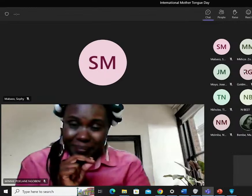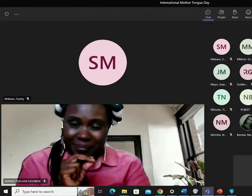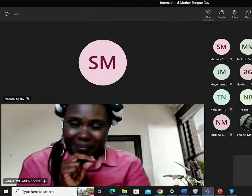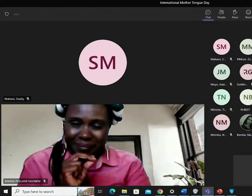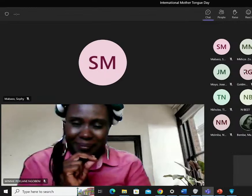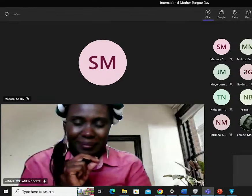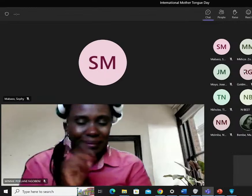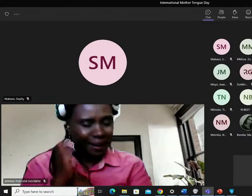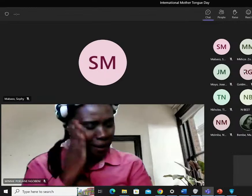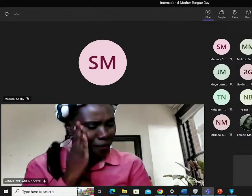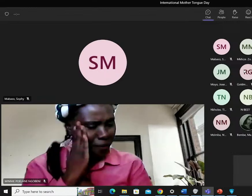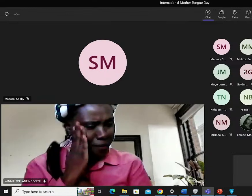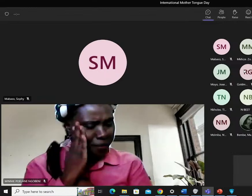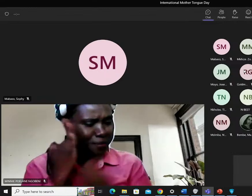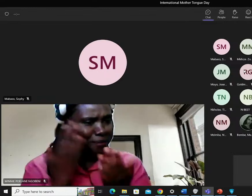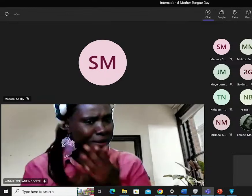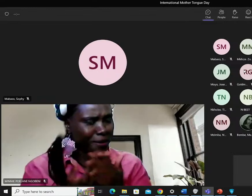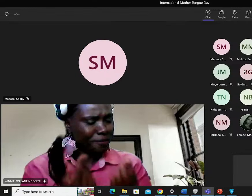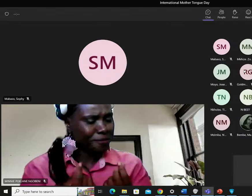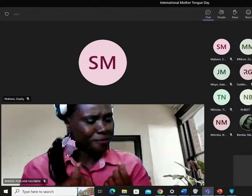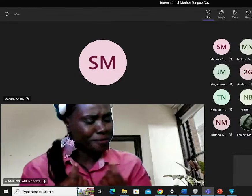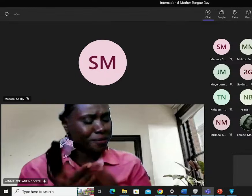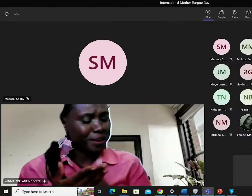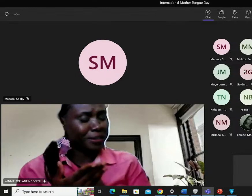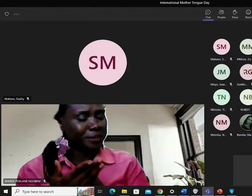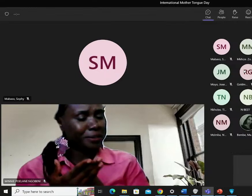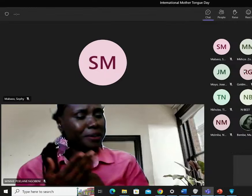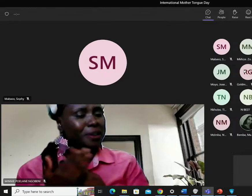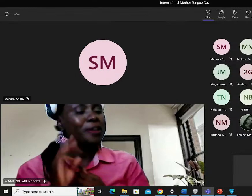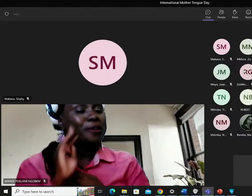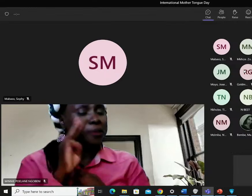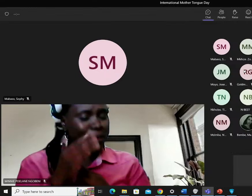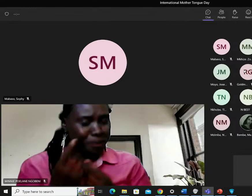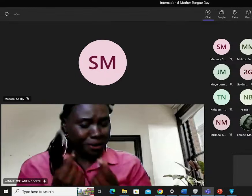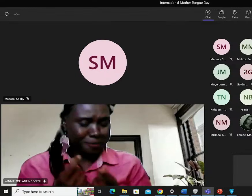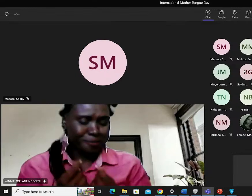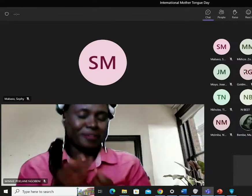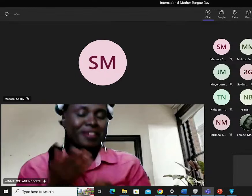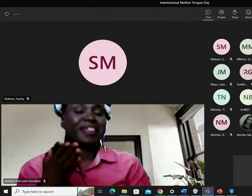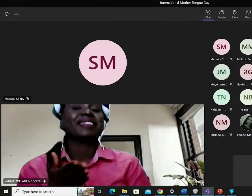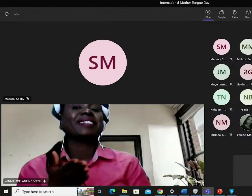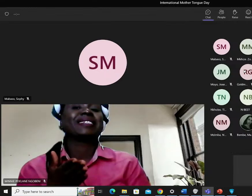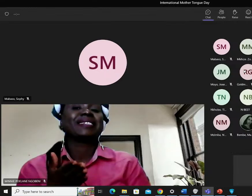I know you can do it. I know you will do it.